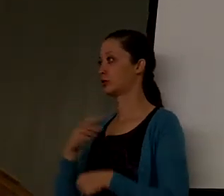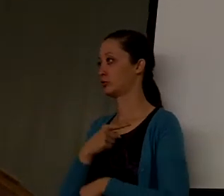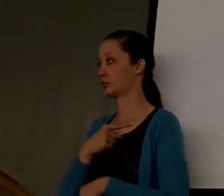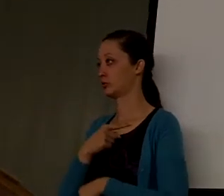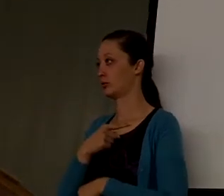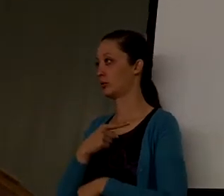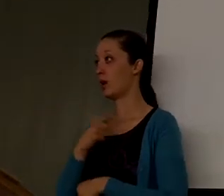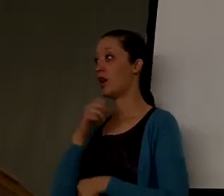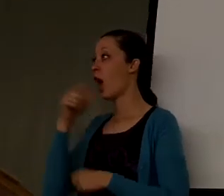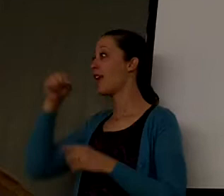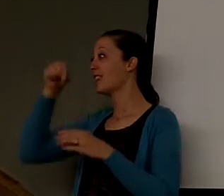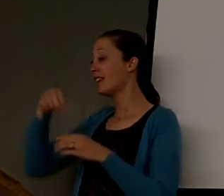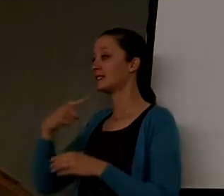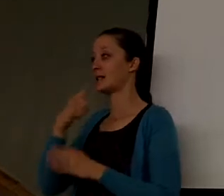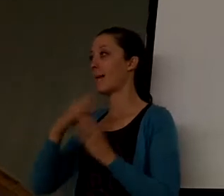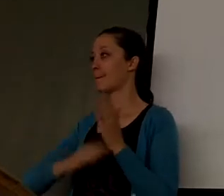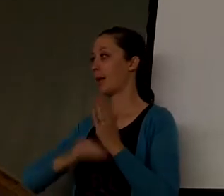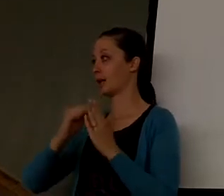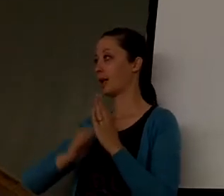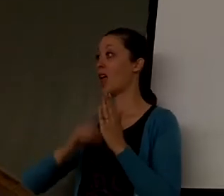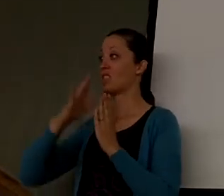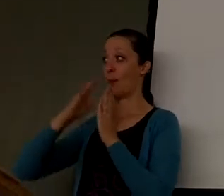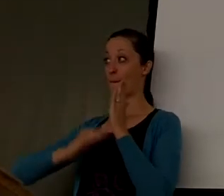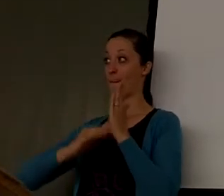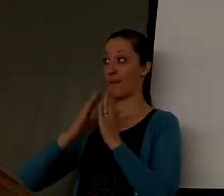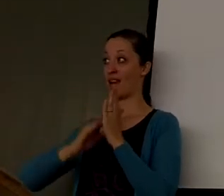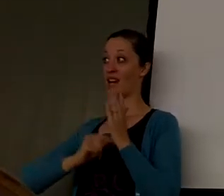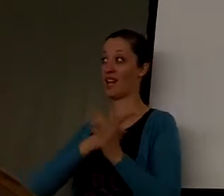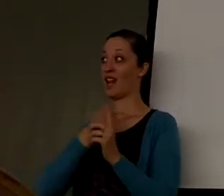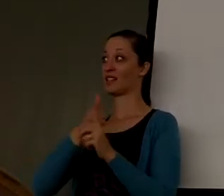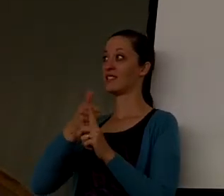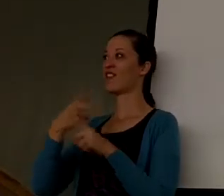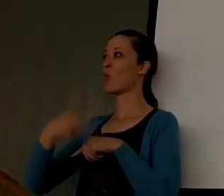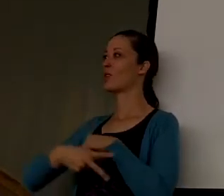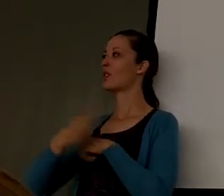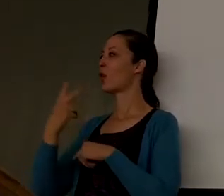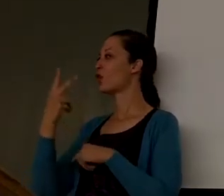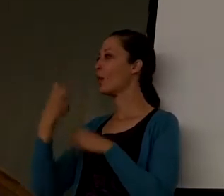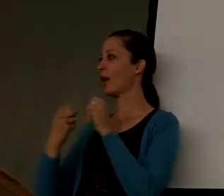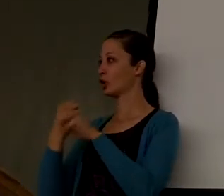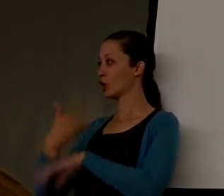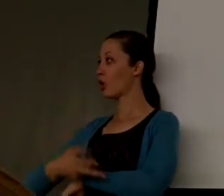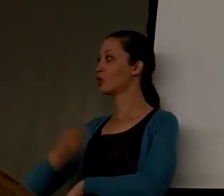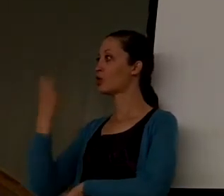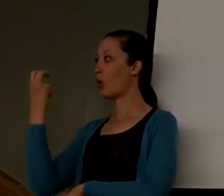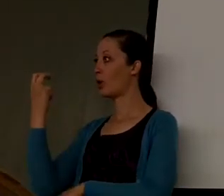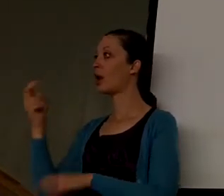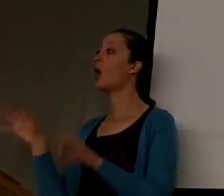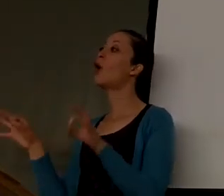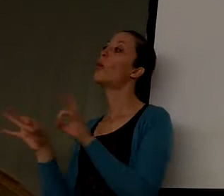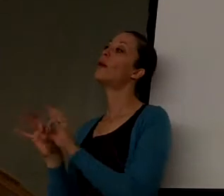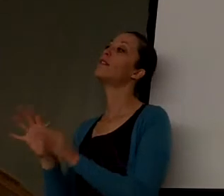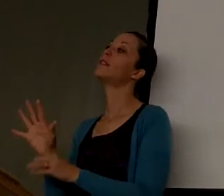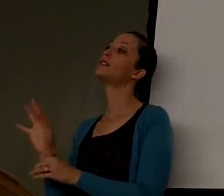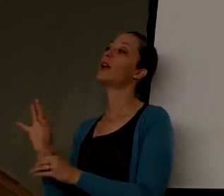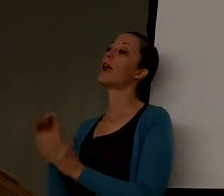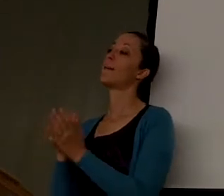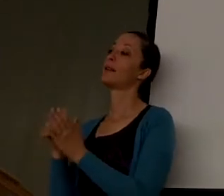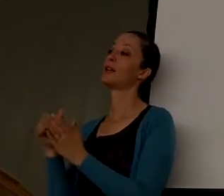Not this painting. So this painting, when it was stolen about 3 years ago, was only worth $59 million. But the sketch